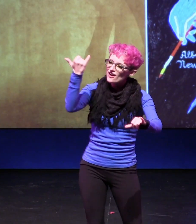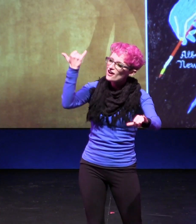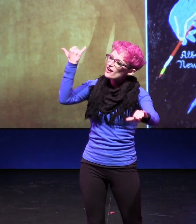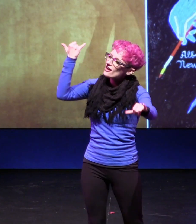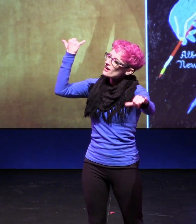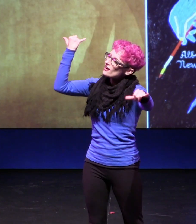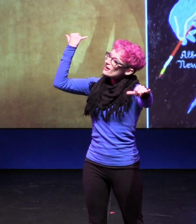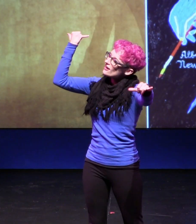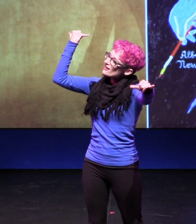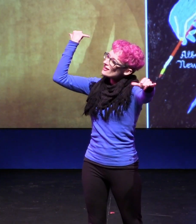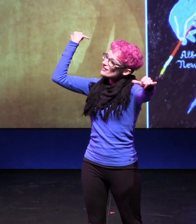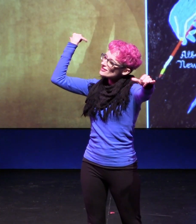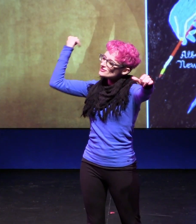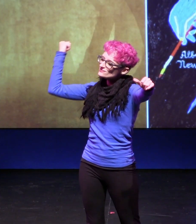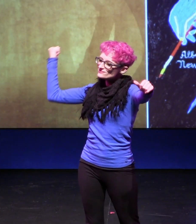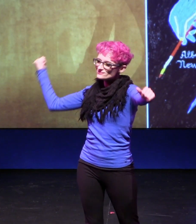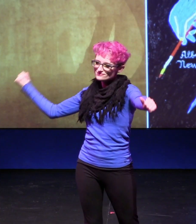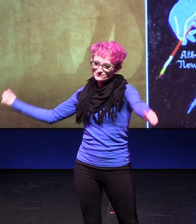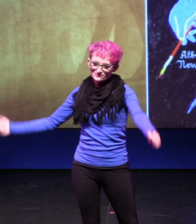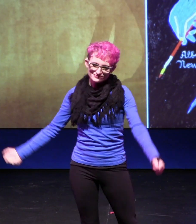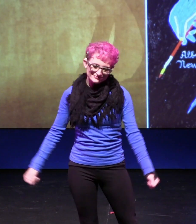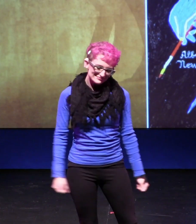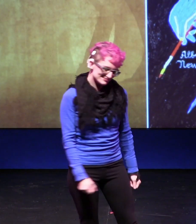Poetry that will last forever.